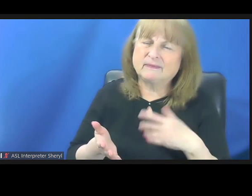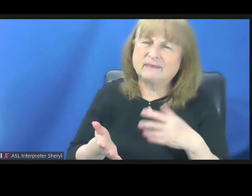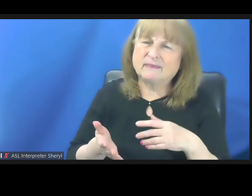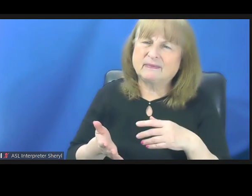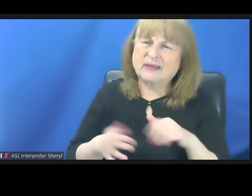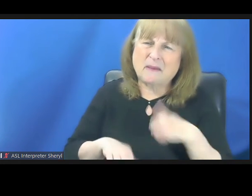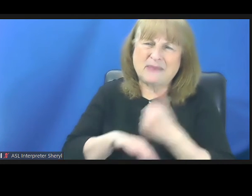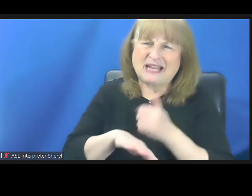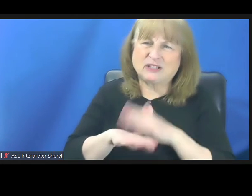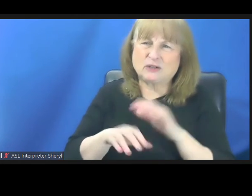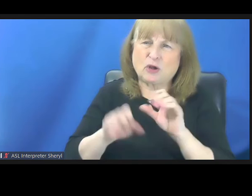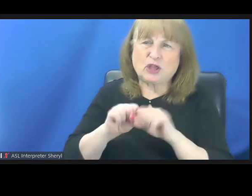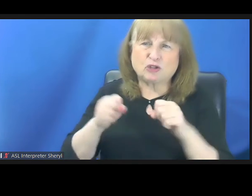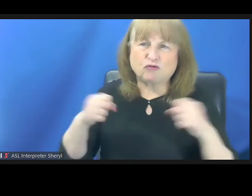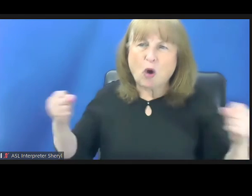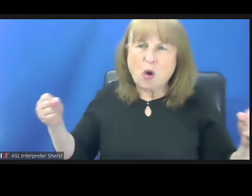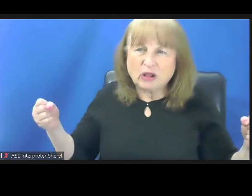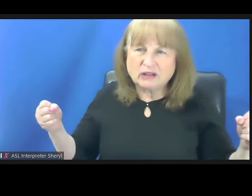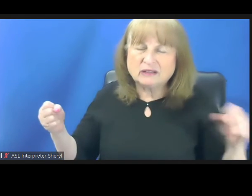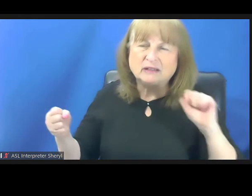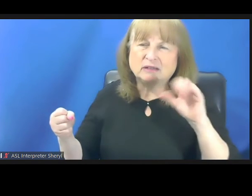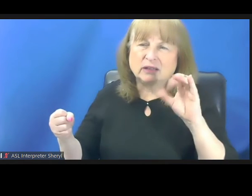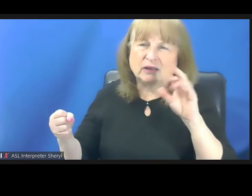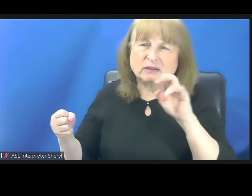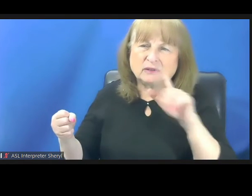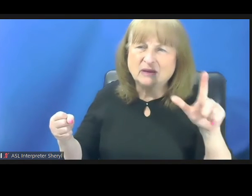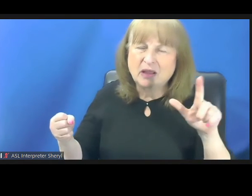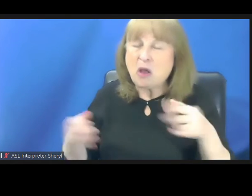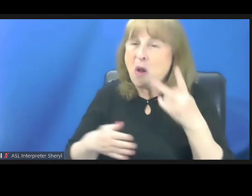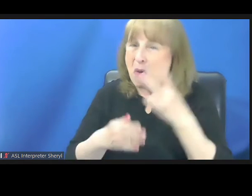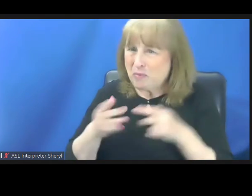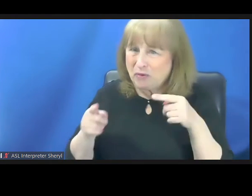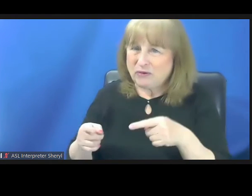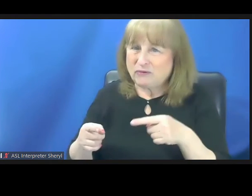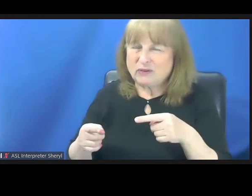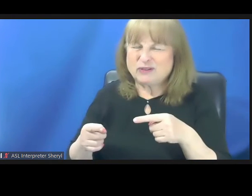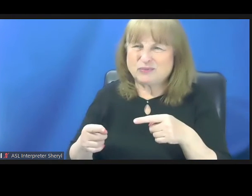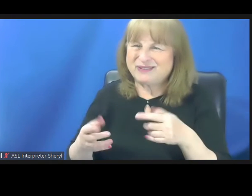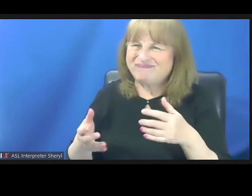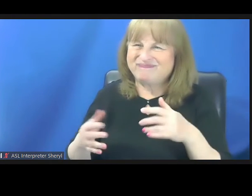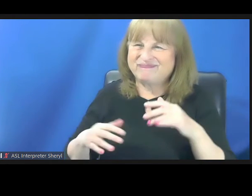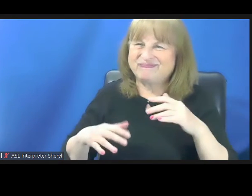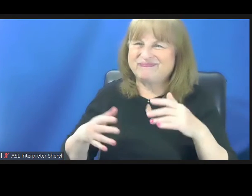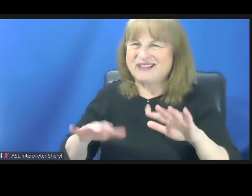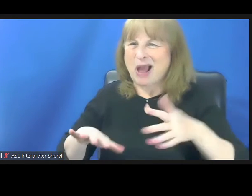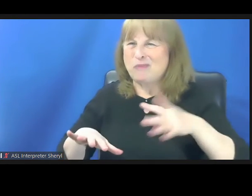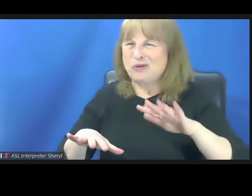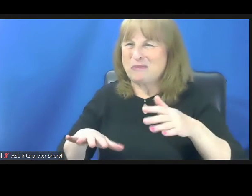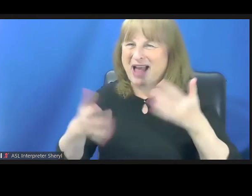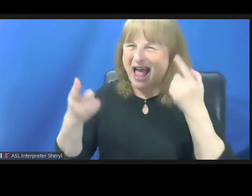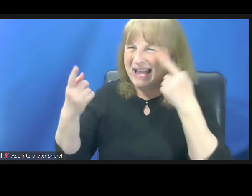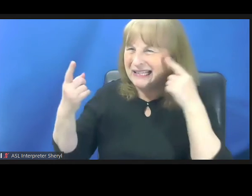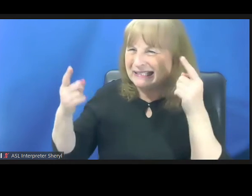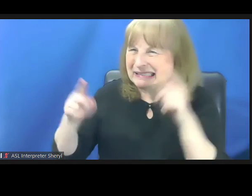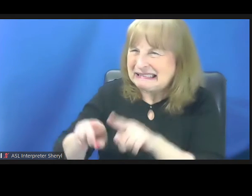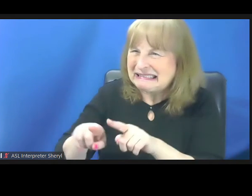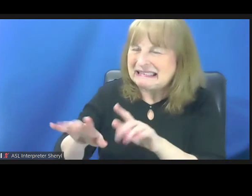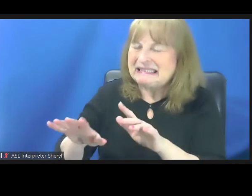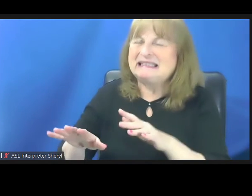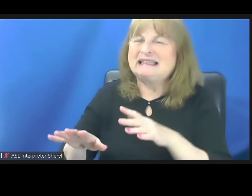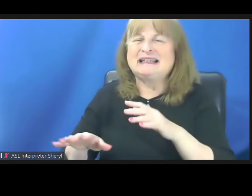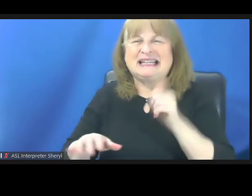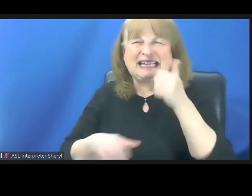based on the scrolls, and that's, both of them were compromised, and the technology, in